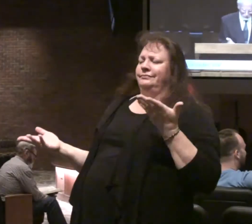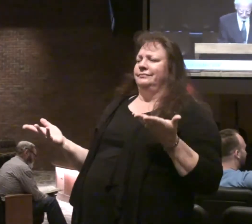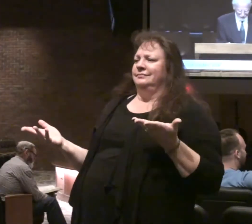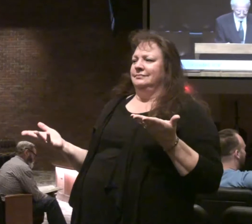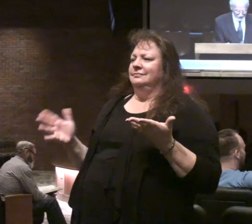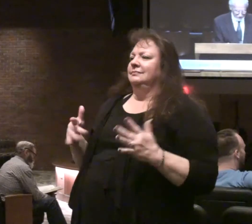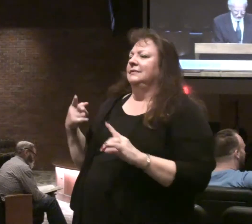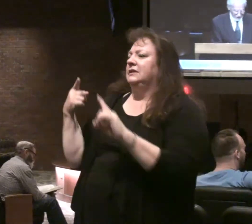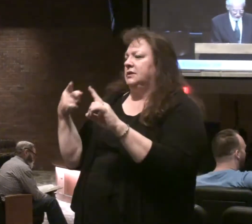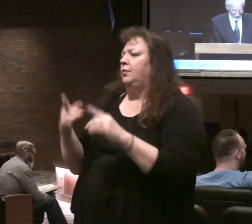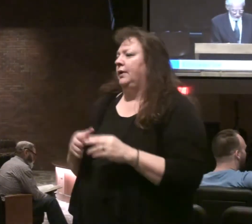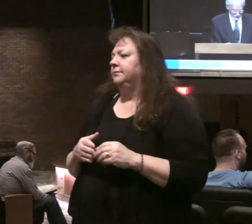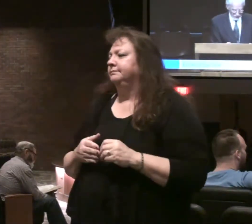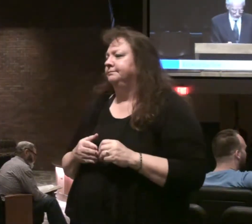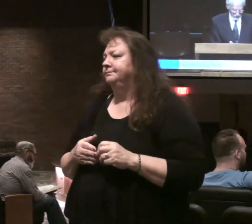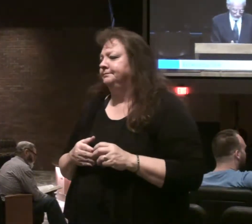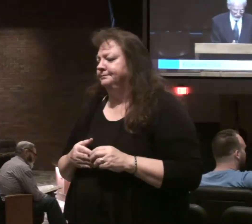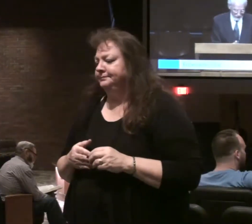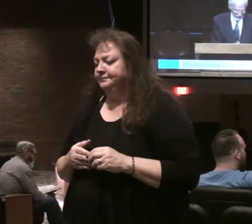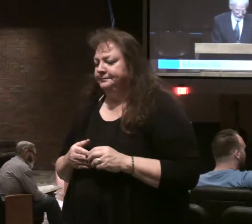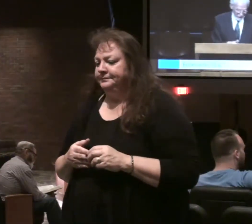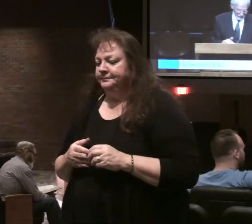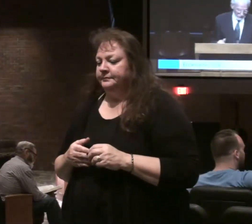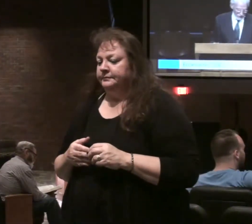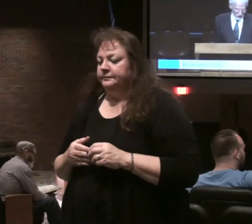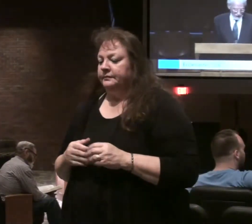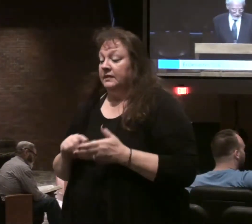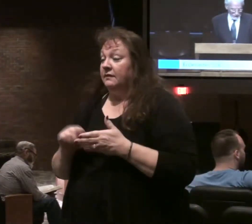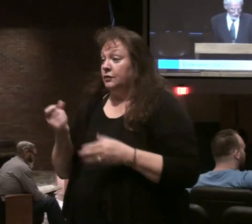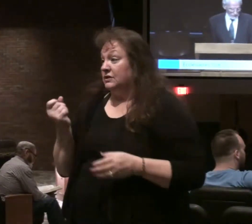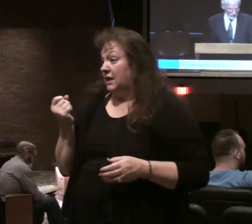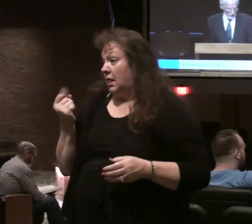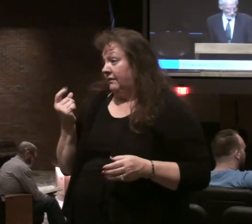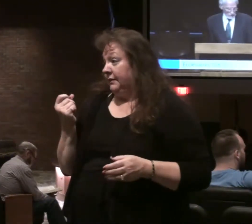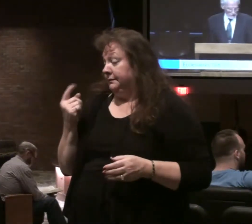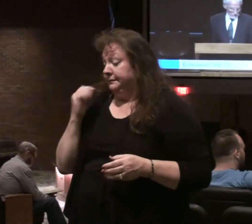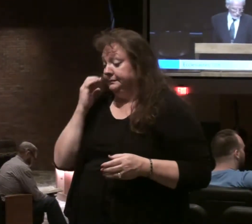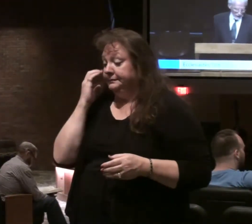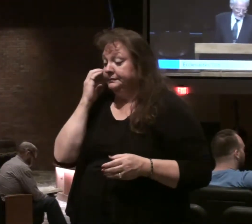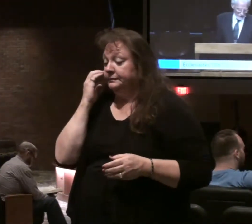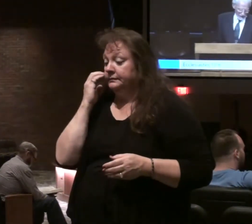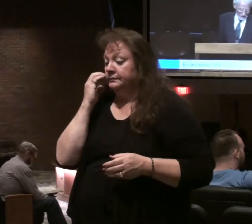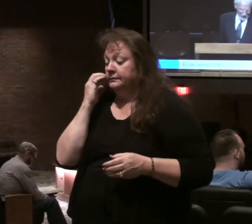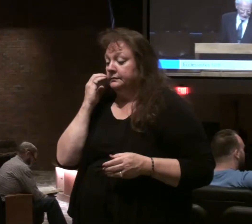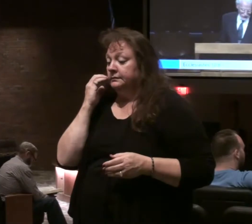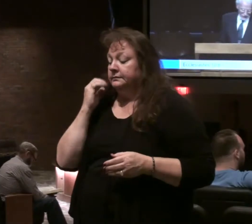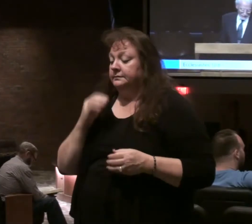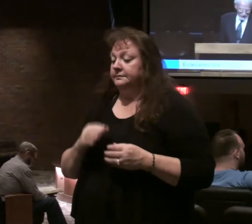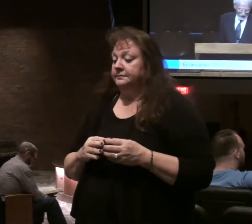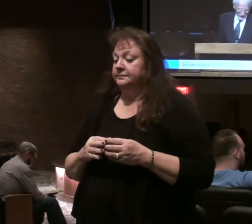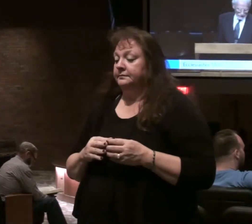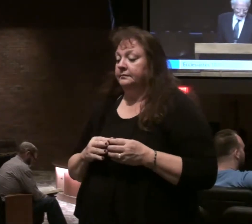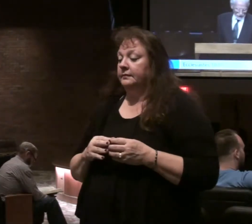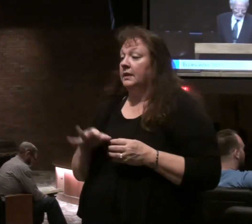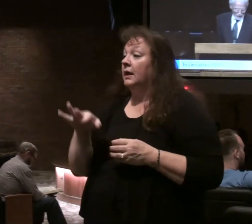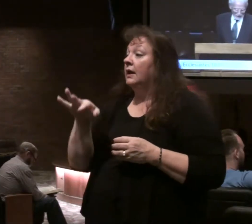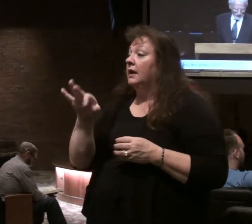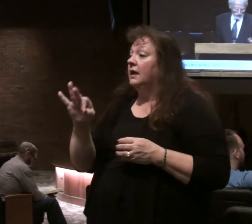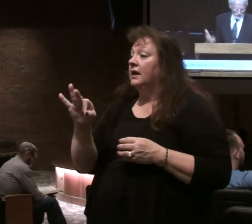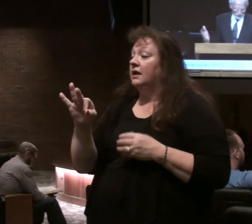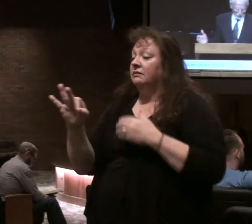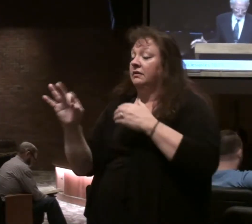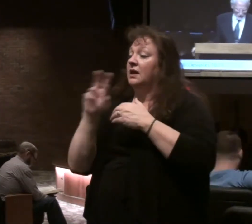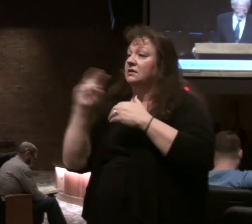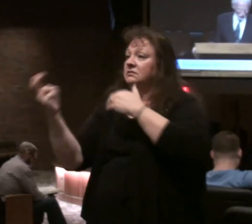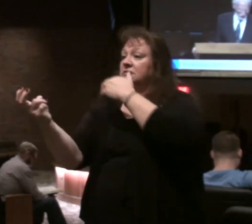That's the point he's dealing with. And then verse 11 wraps that section up. If the serpent